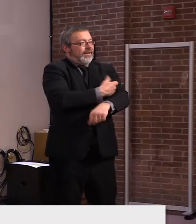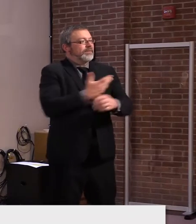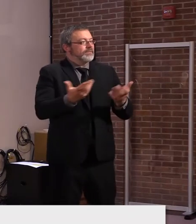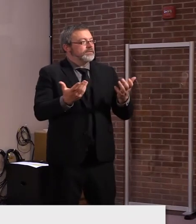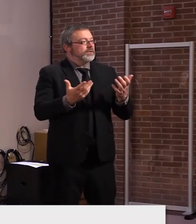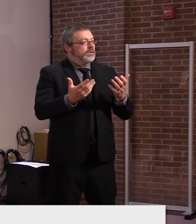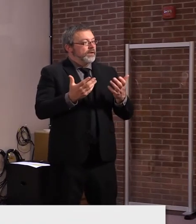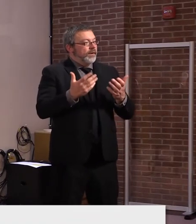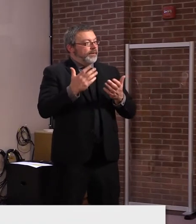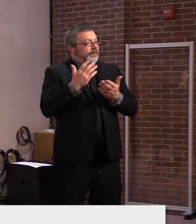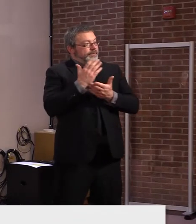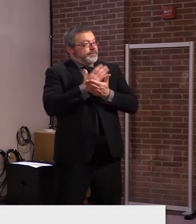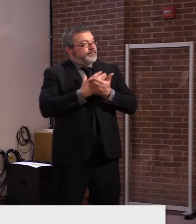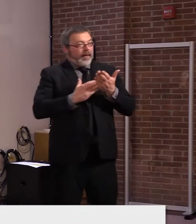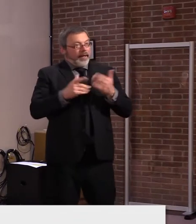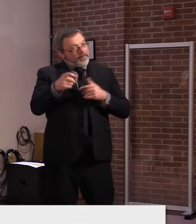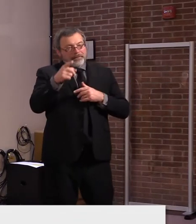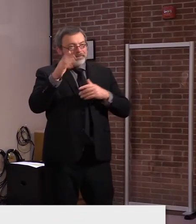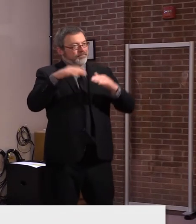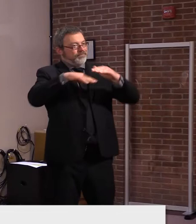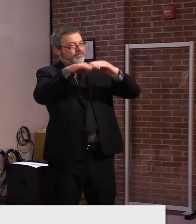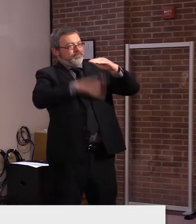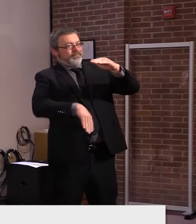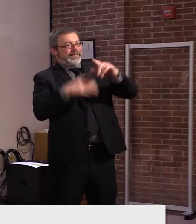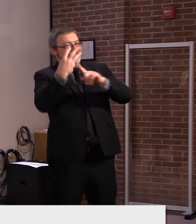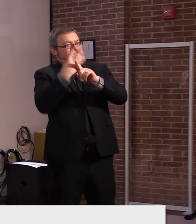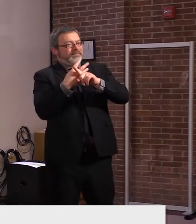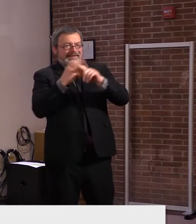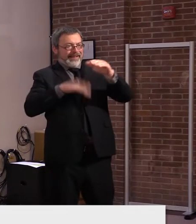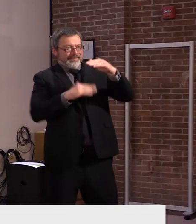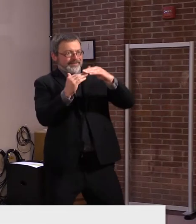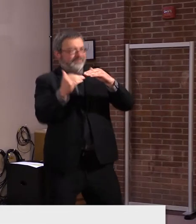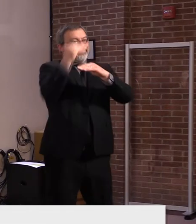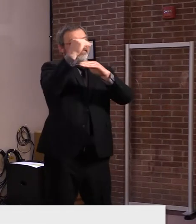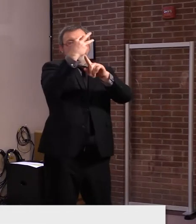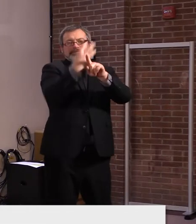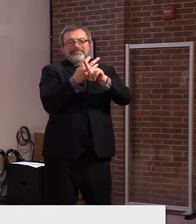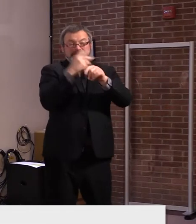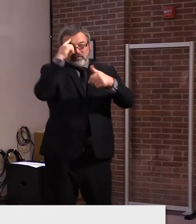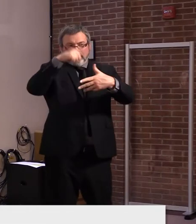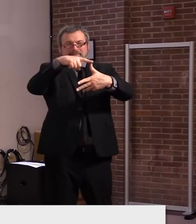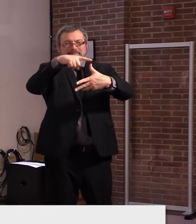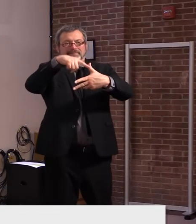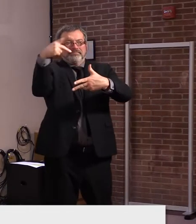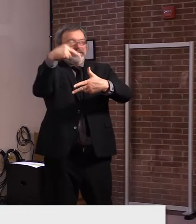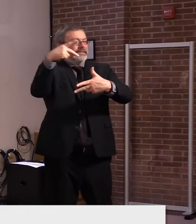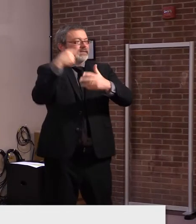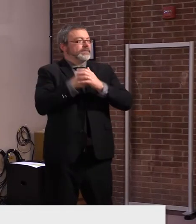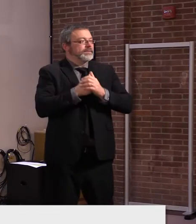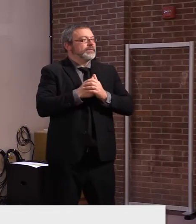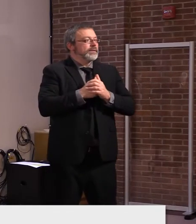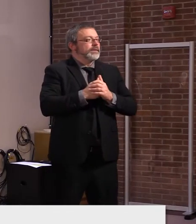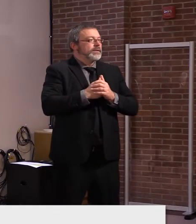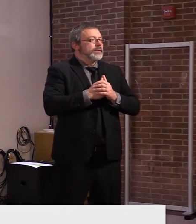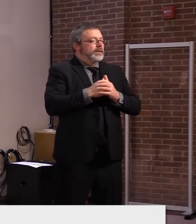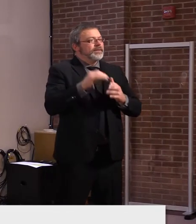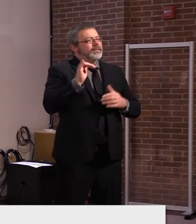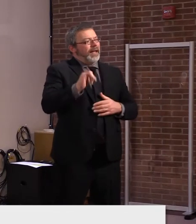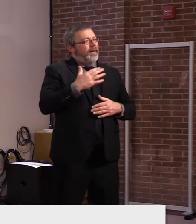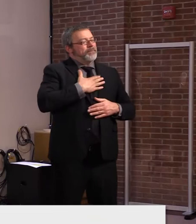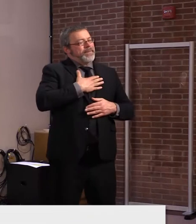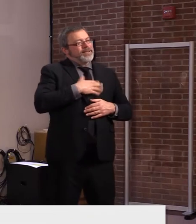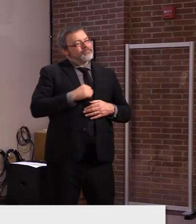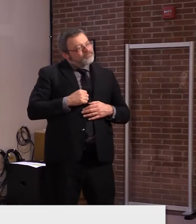hoping, you know, to be a little bit further along than we are right now. And that's why I said, you know, if you're 18 years